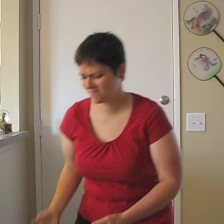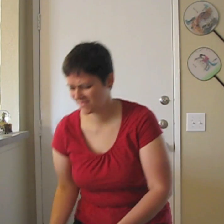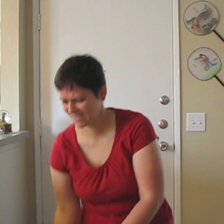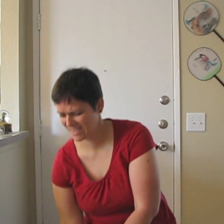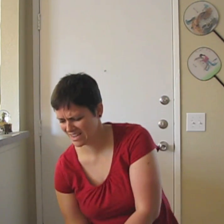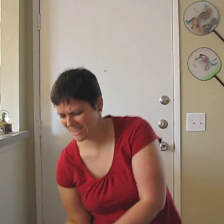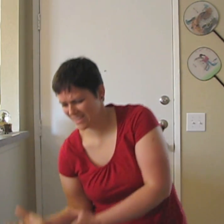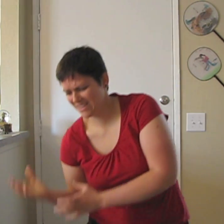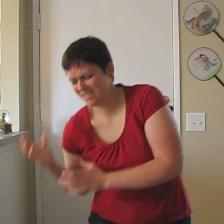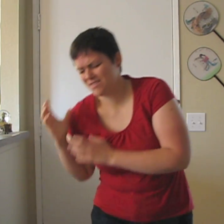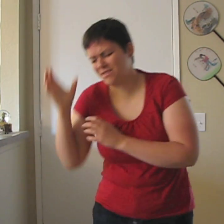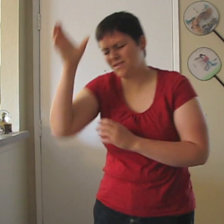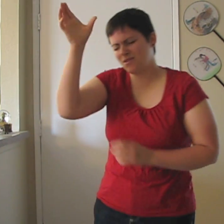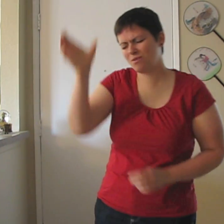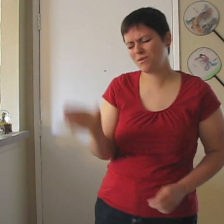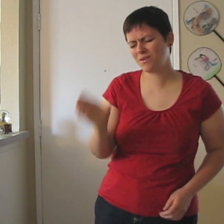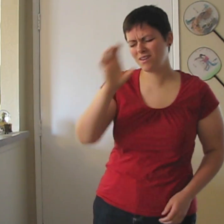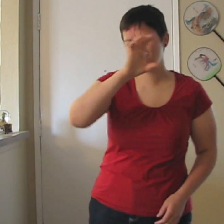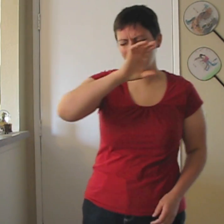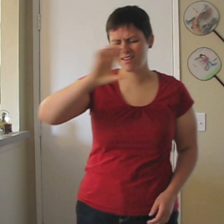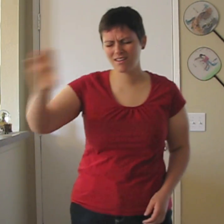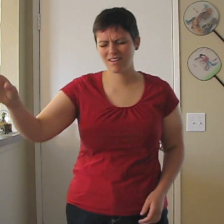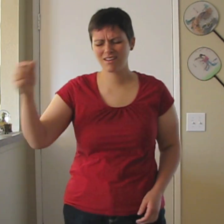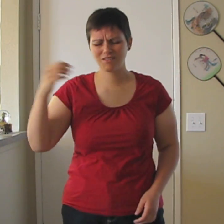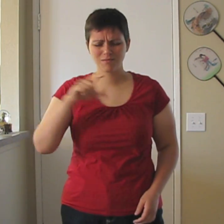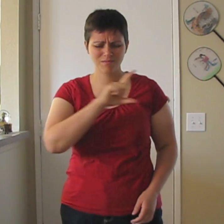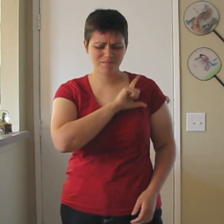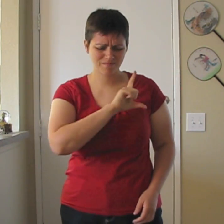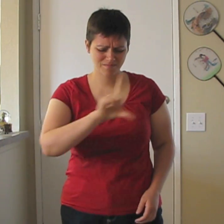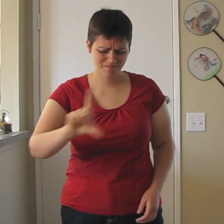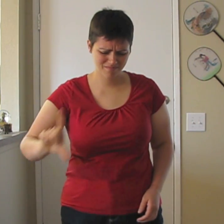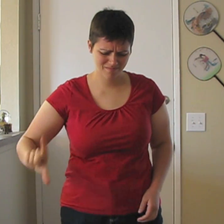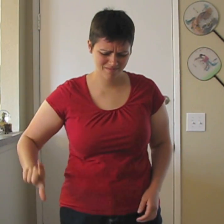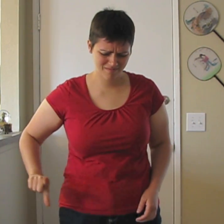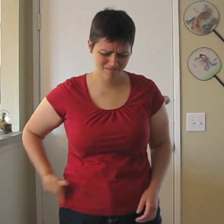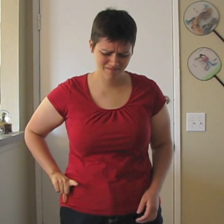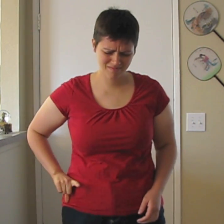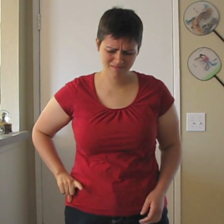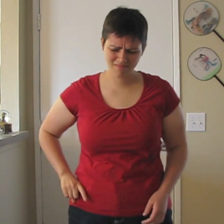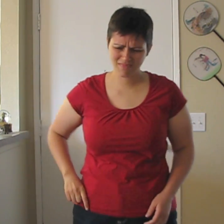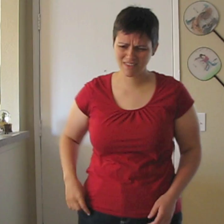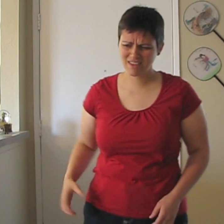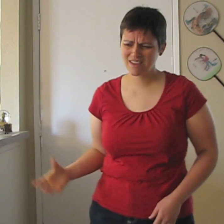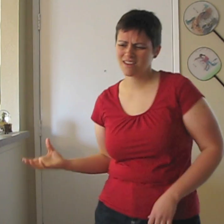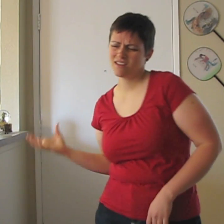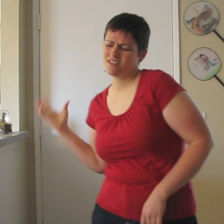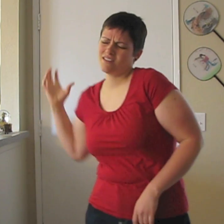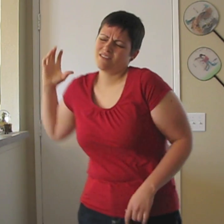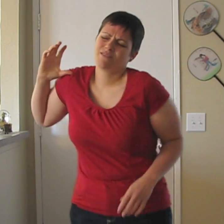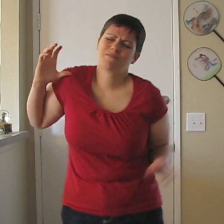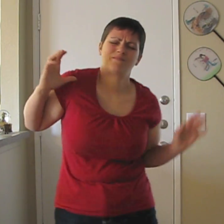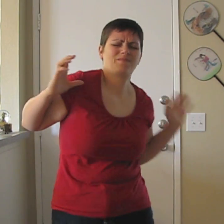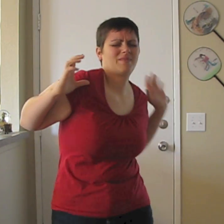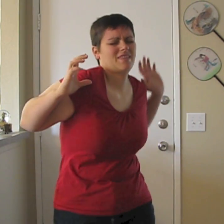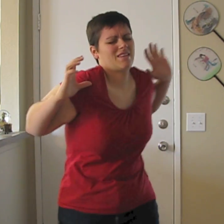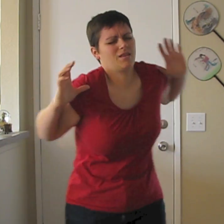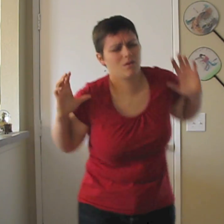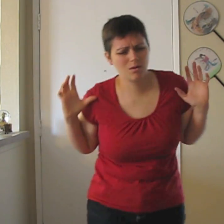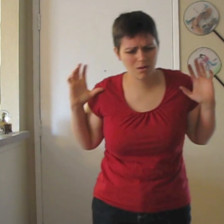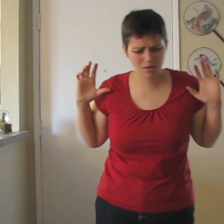I knelt and took the cross from my Lord. I placed it on